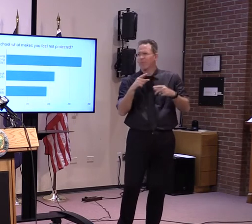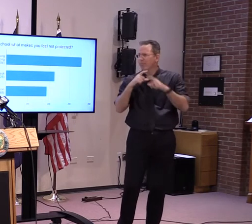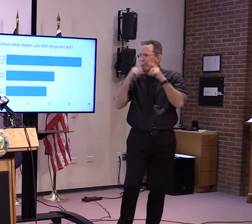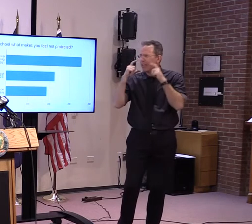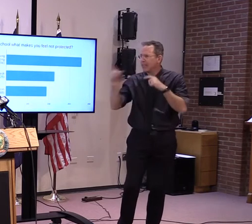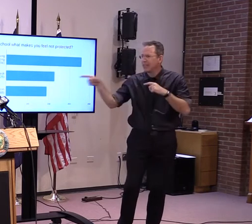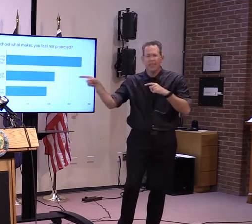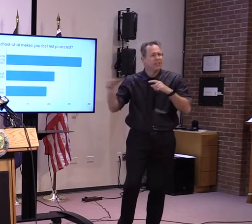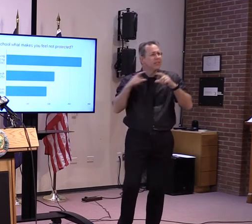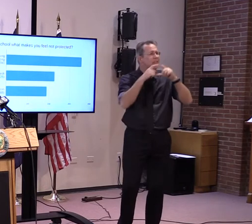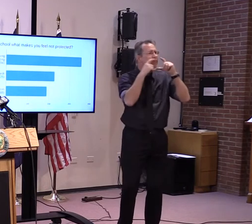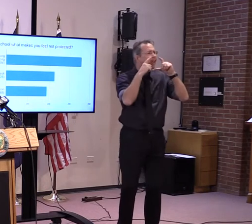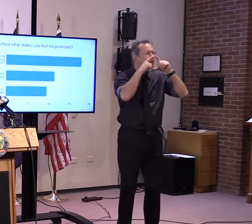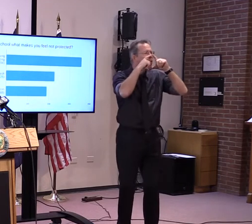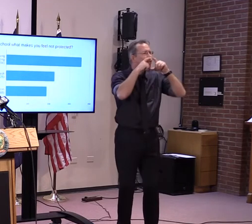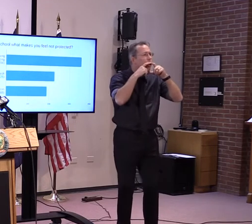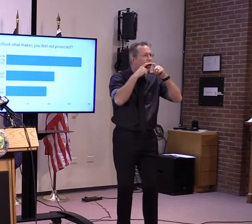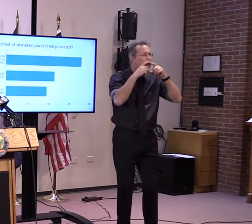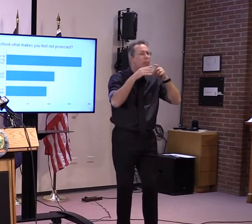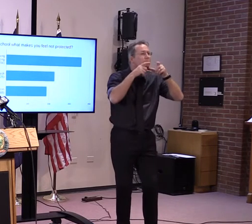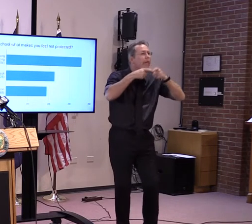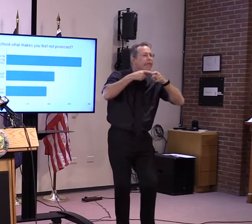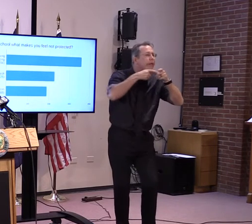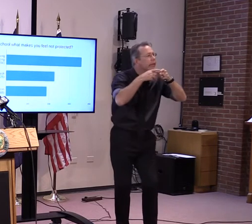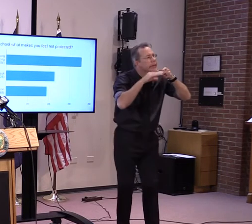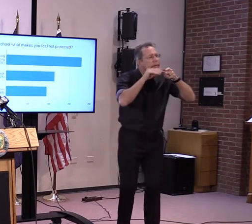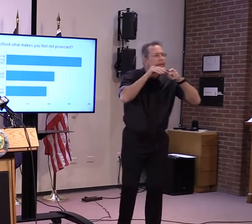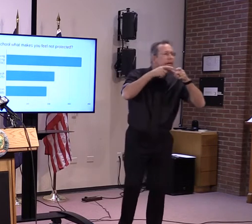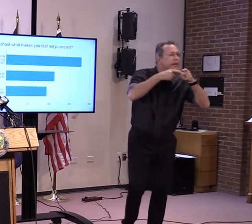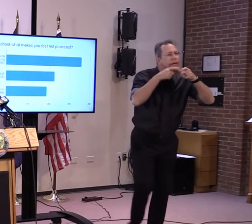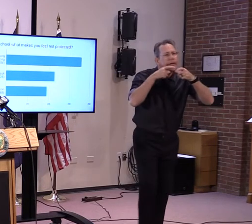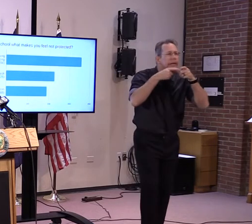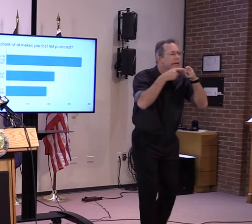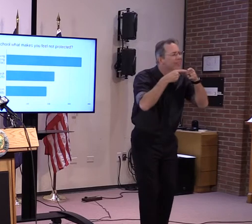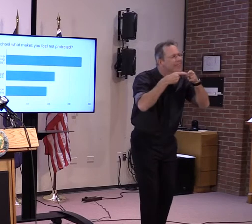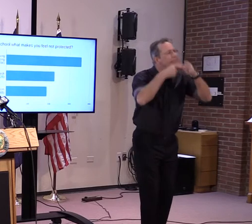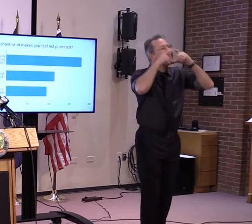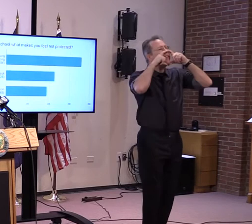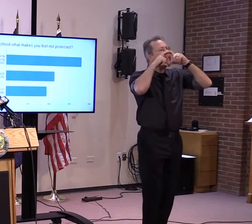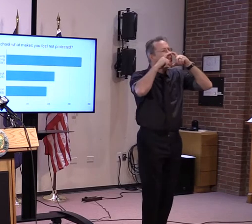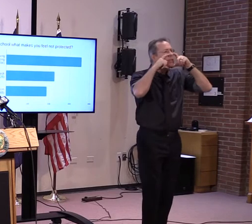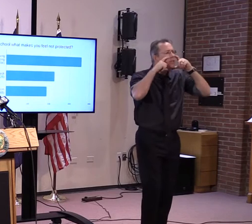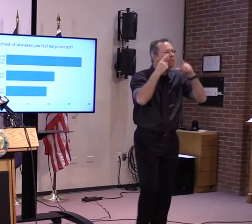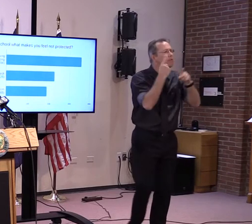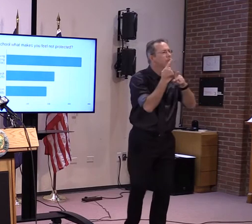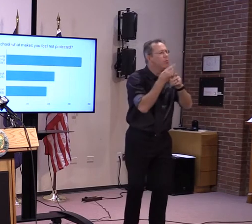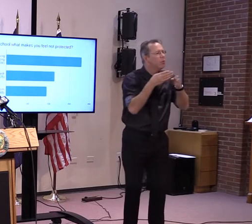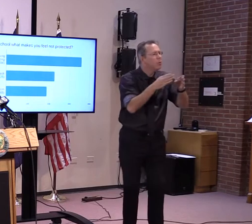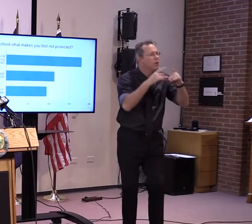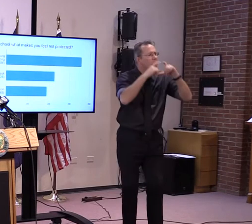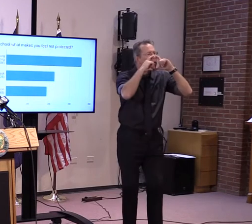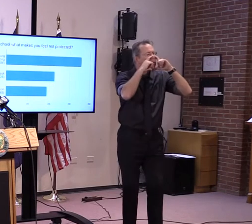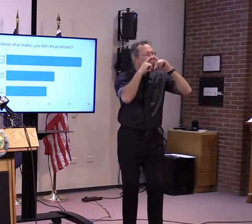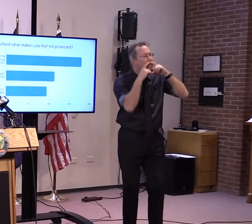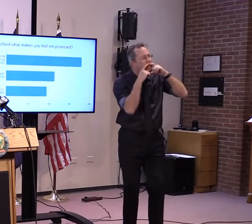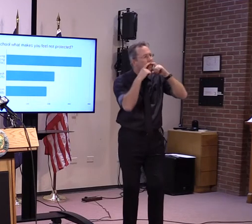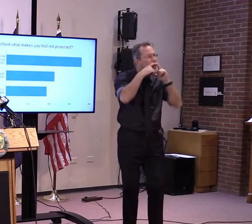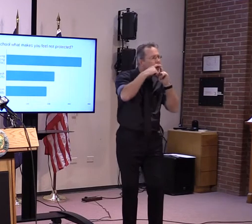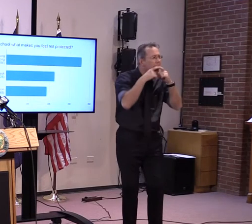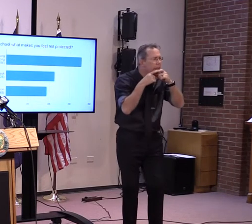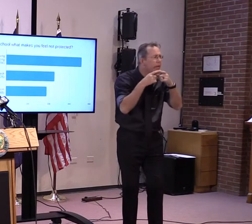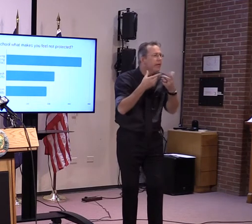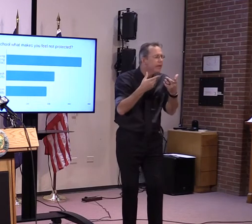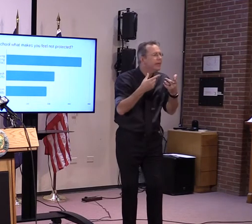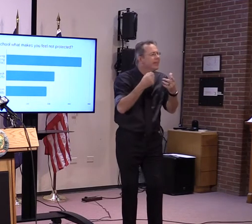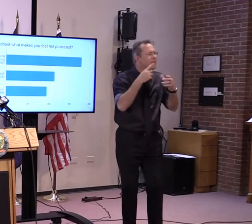of is a little scary when I see someone not wearing a mask properly. So definitely just remembering the 6 feet and wearing a mask properly is